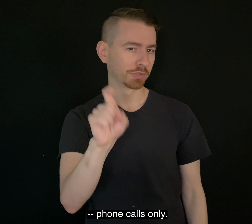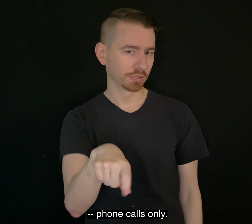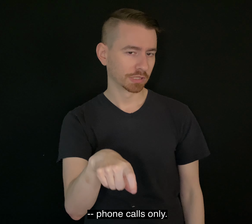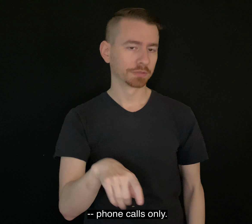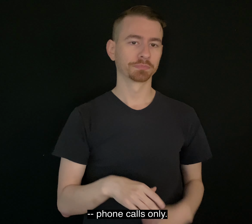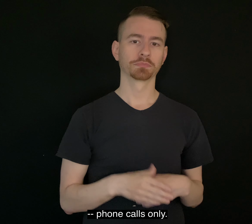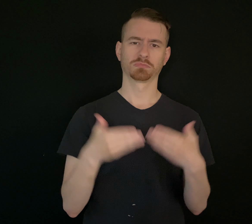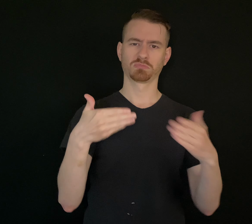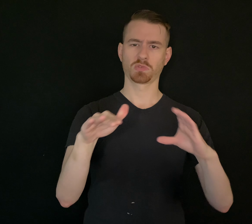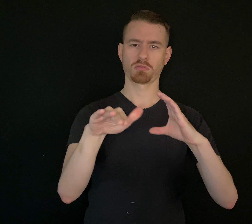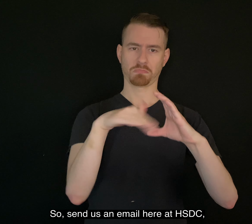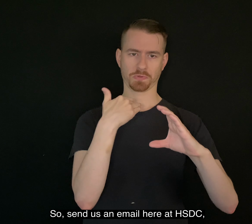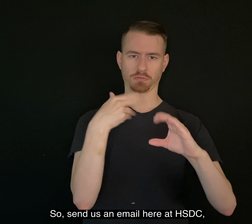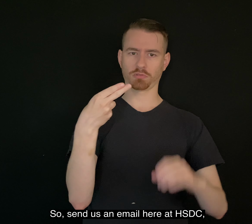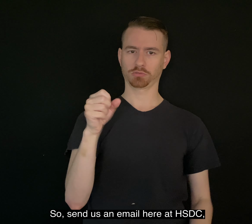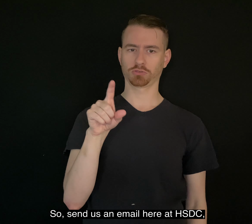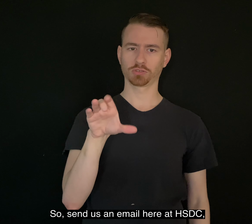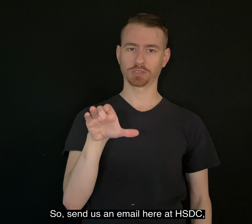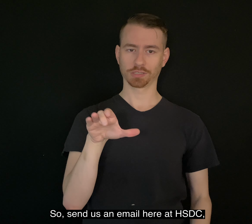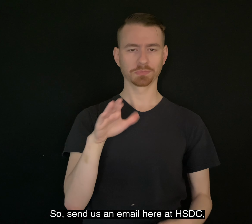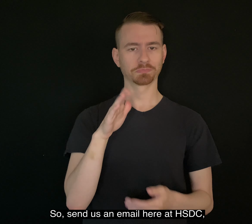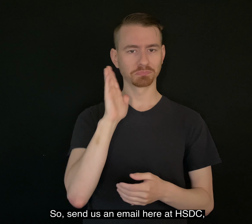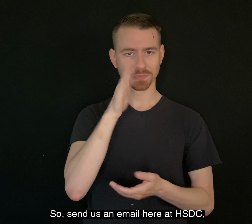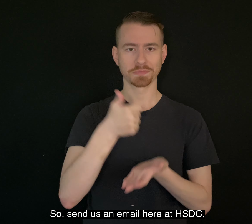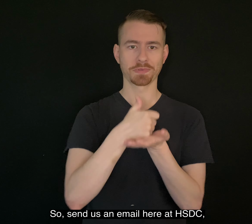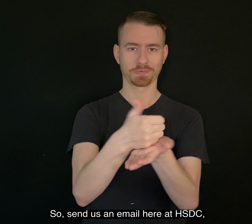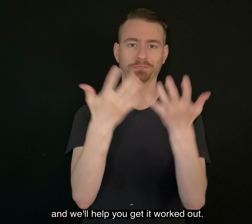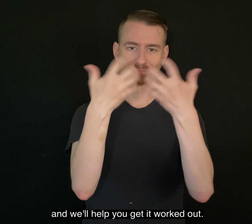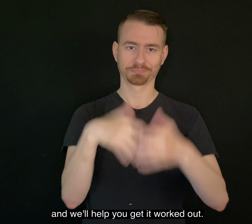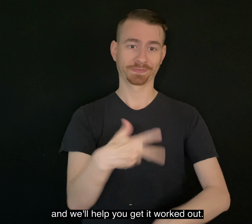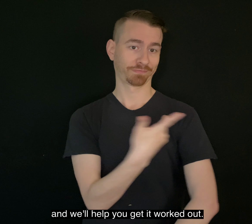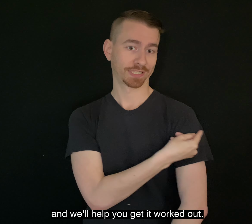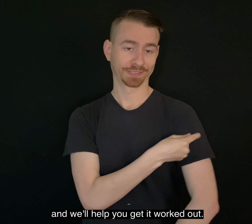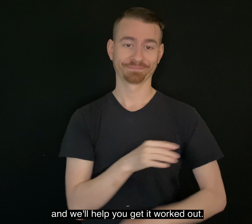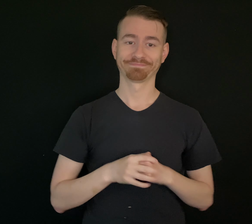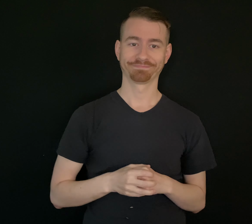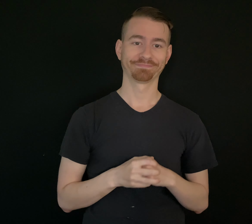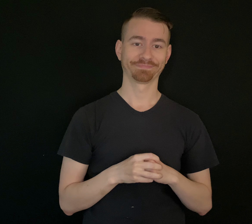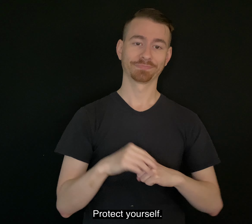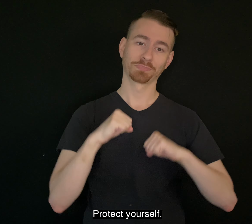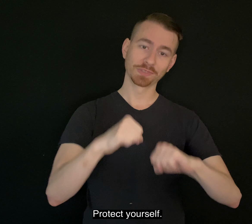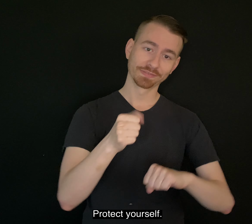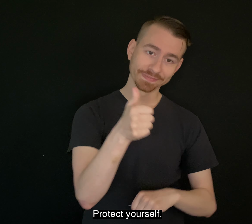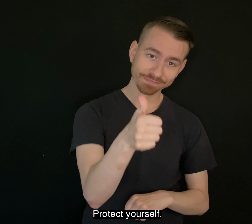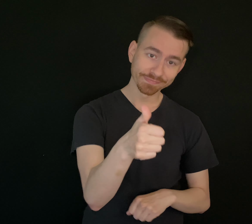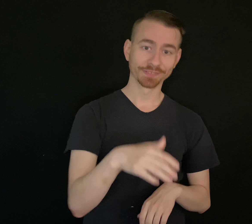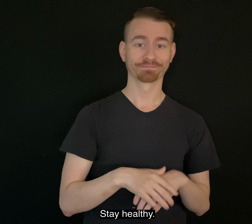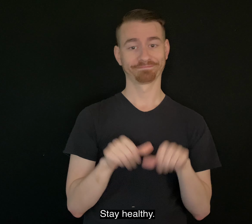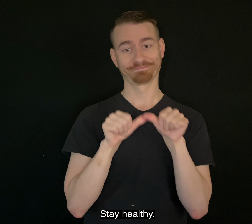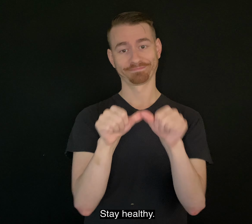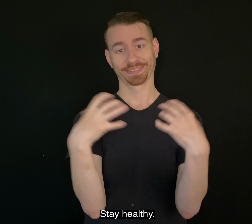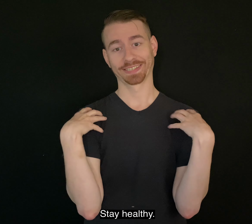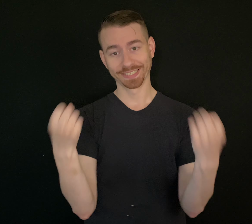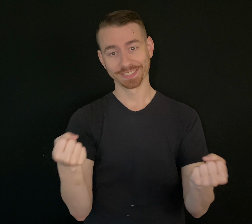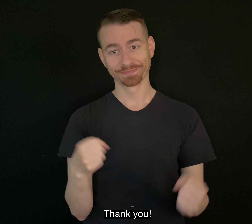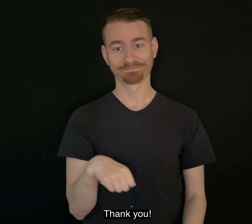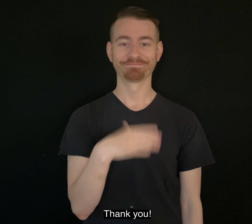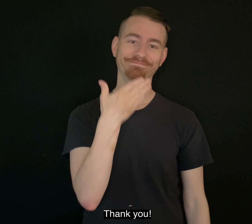Phone calls only. So send us that email here at HSTC and we'll help you get it worked out. Protect yourself, stay healthy, and thank you.